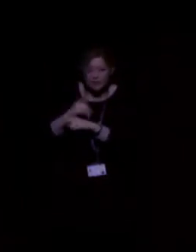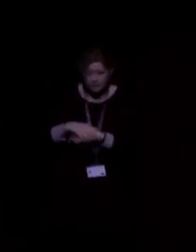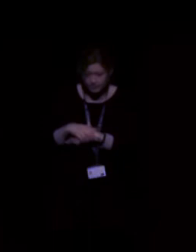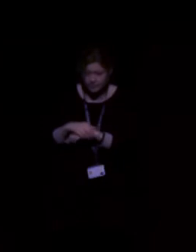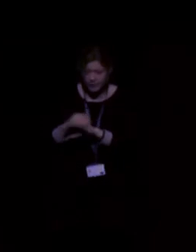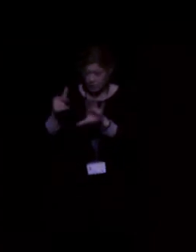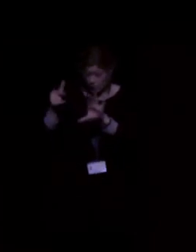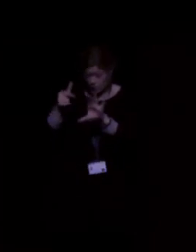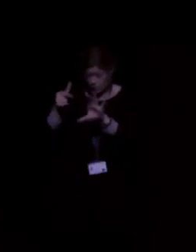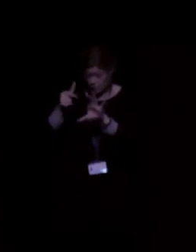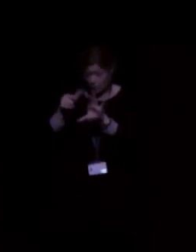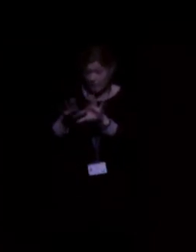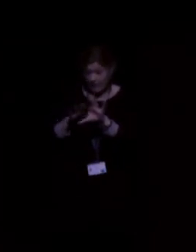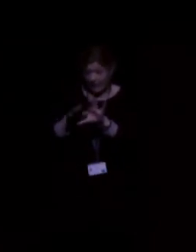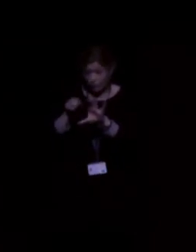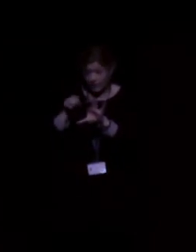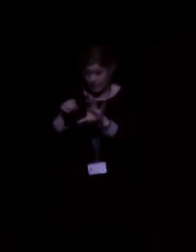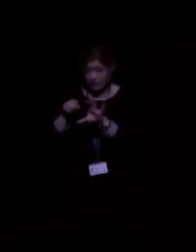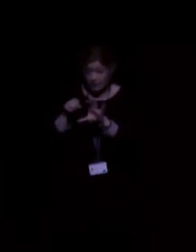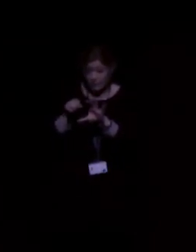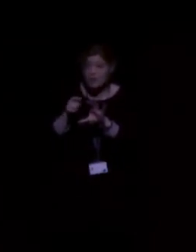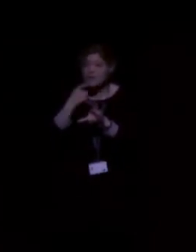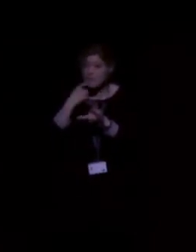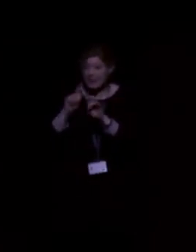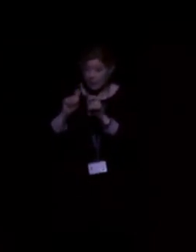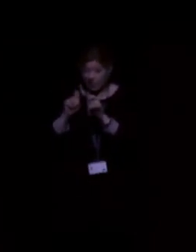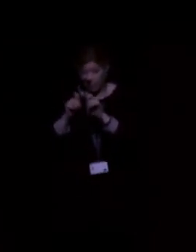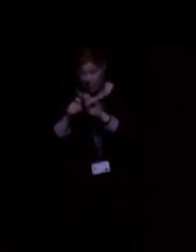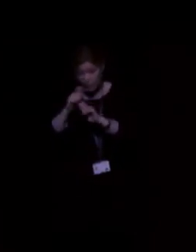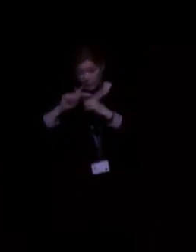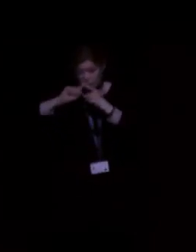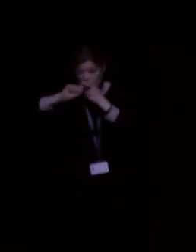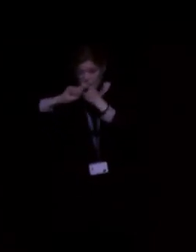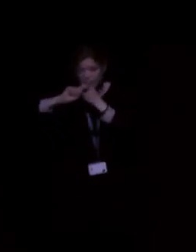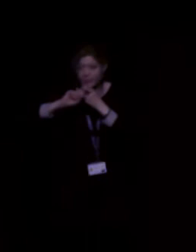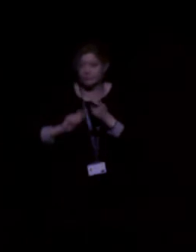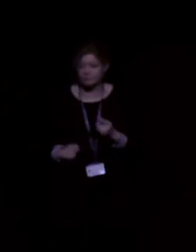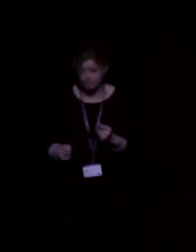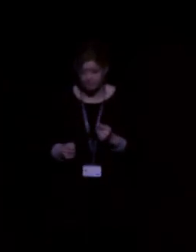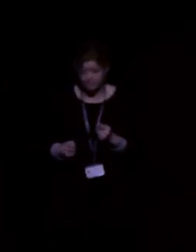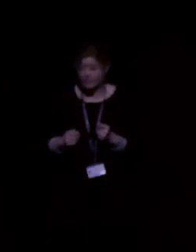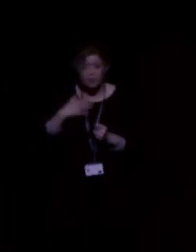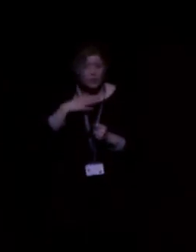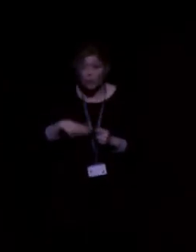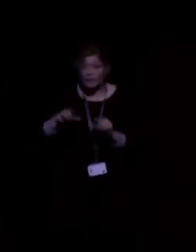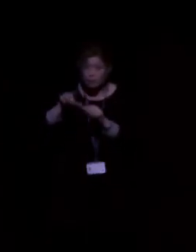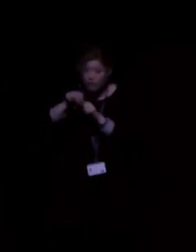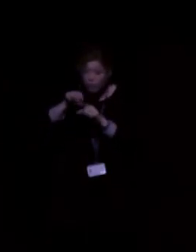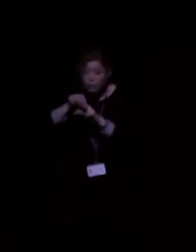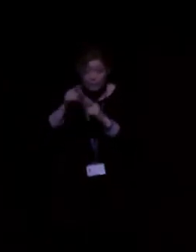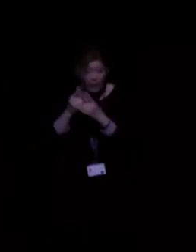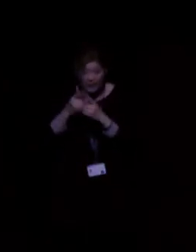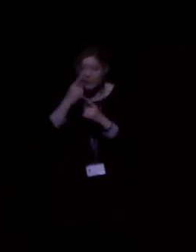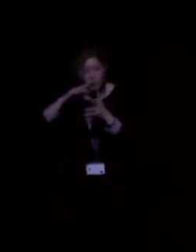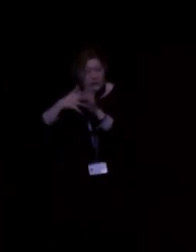onto the nitinol, that changes the shape of the metal and allows it to grip the incus without having to put any forceps in the ear that might traumatize the inner